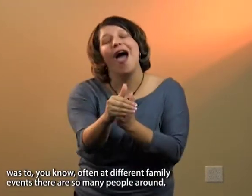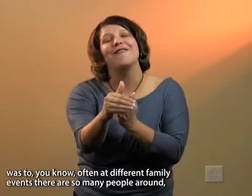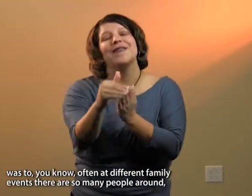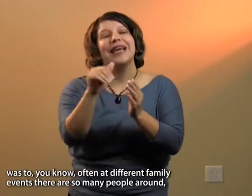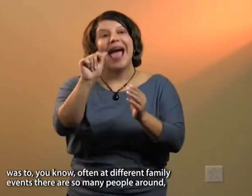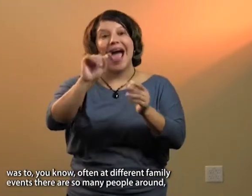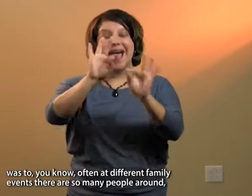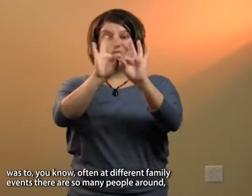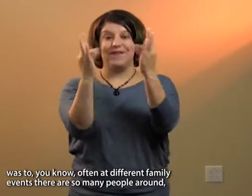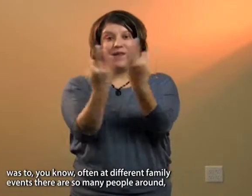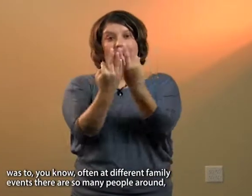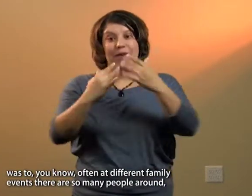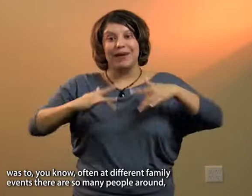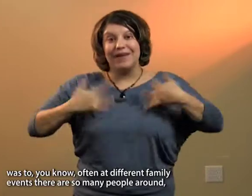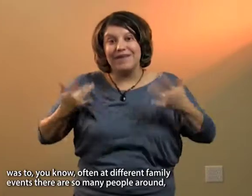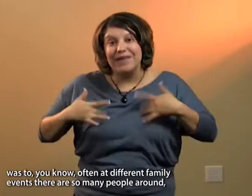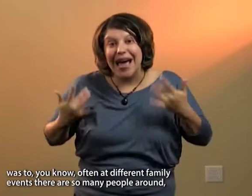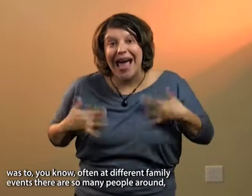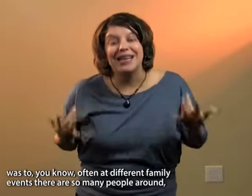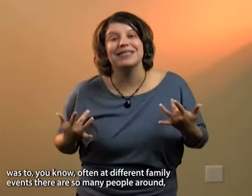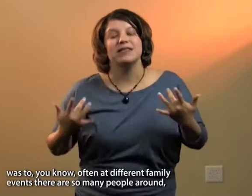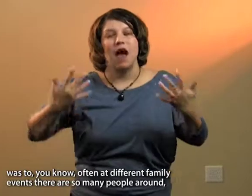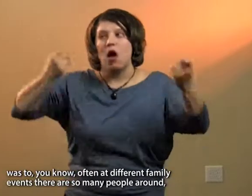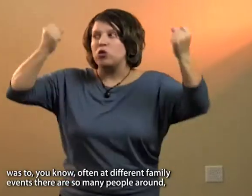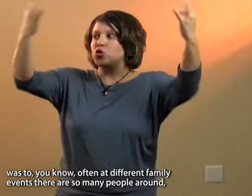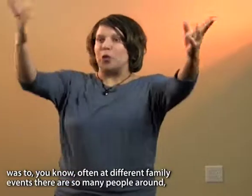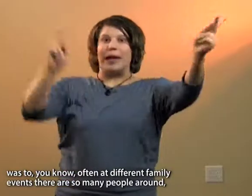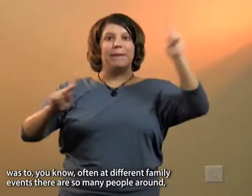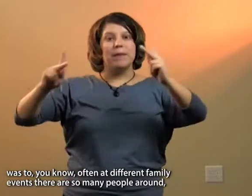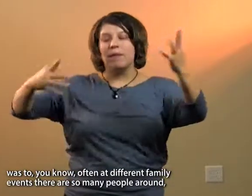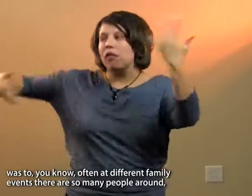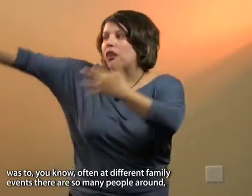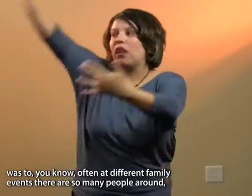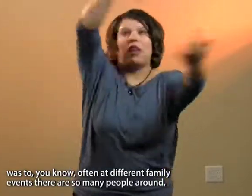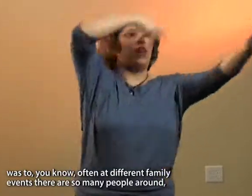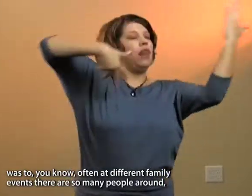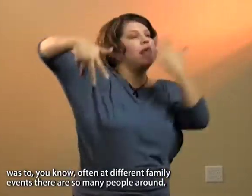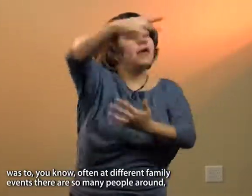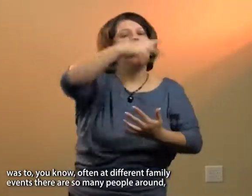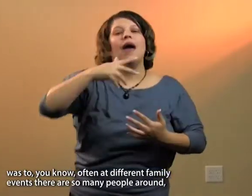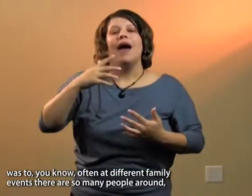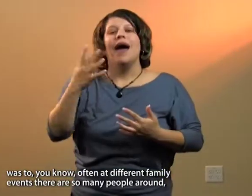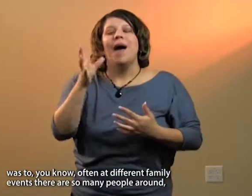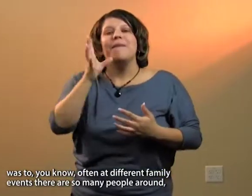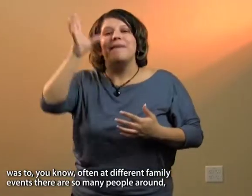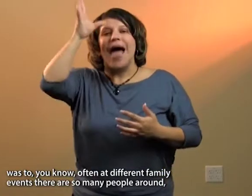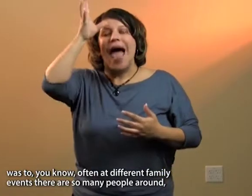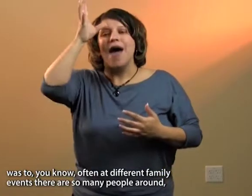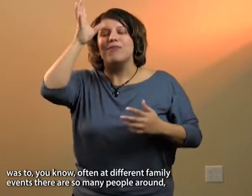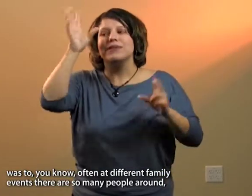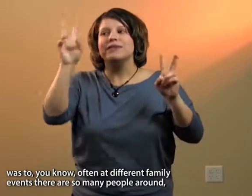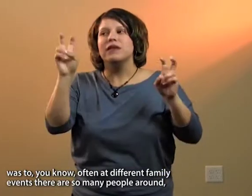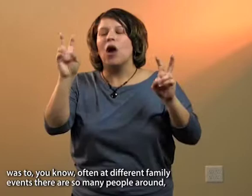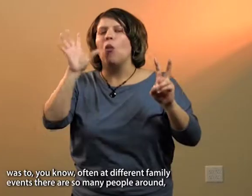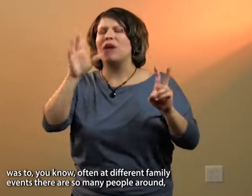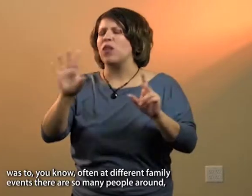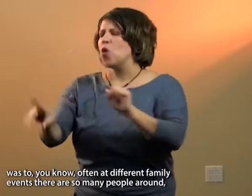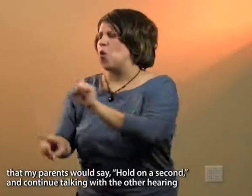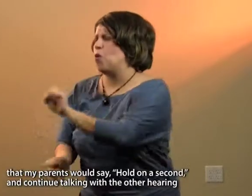Was to, you know, often At different family events There's so many people around That my